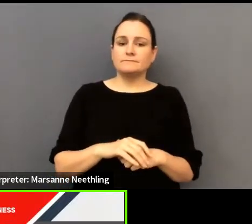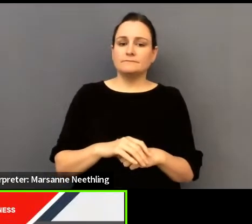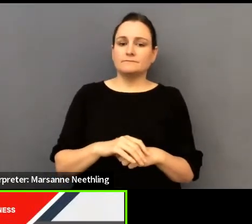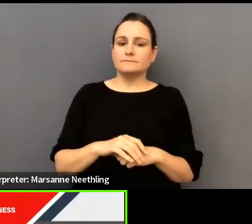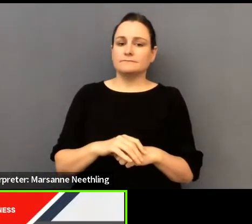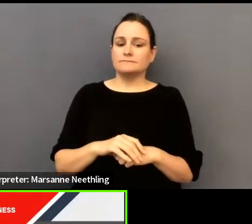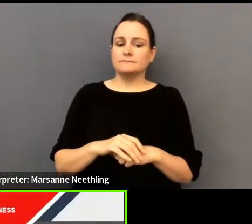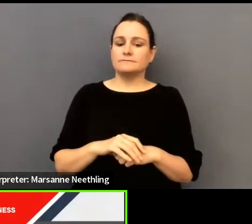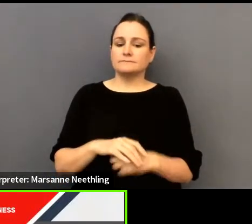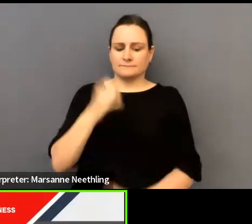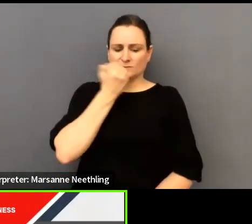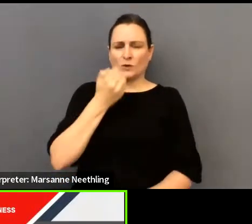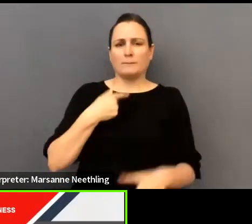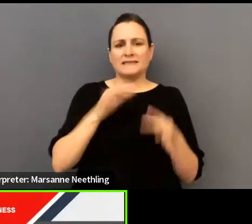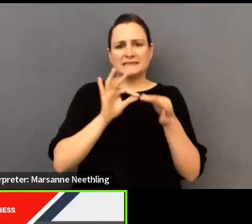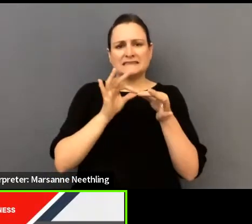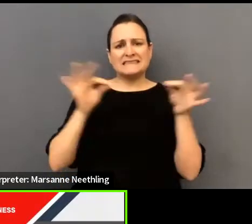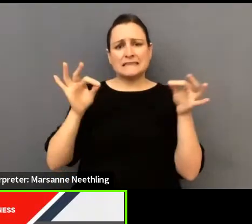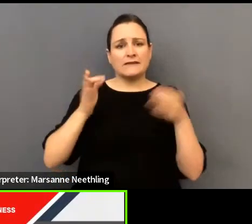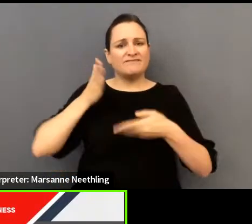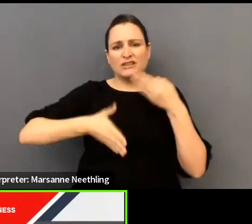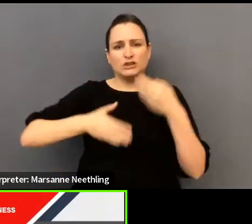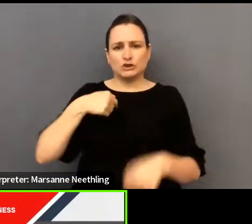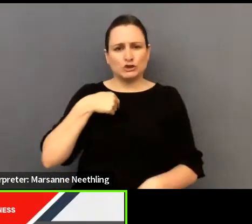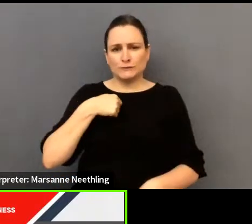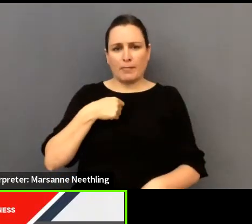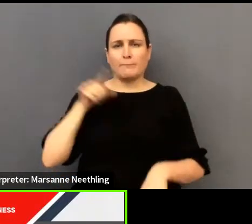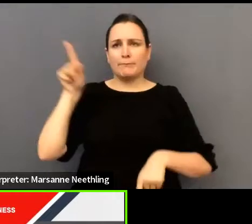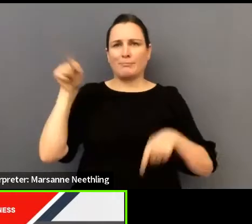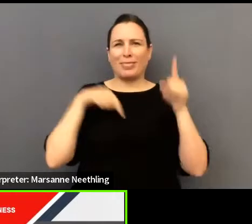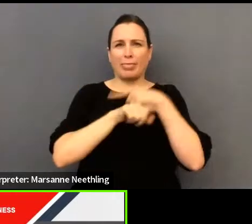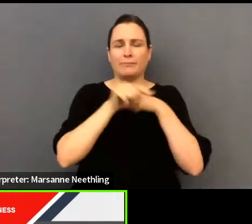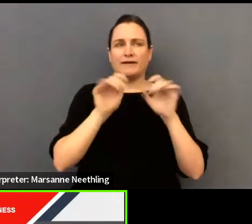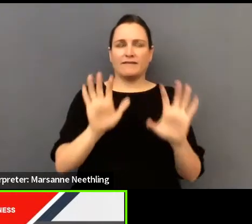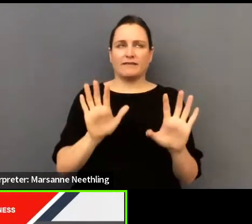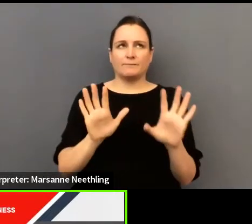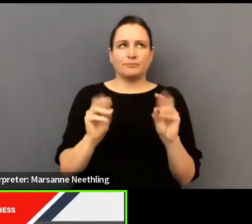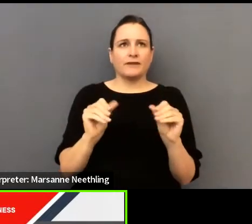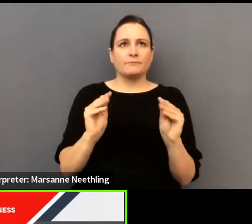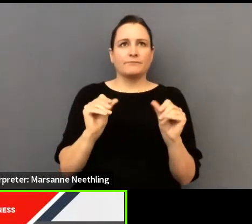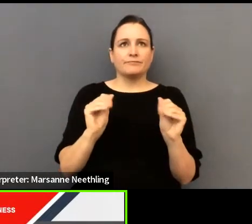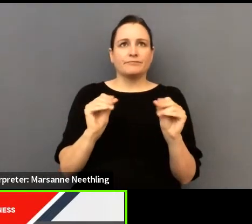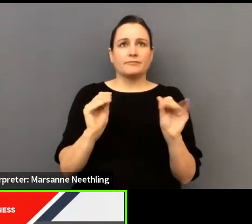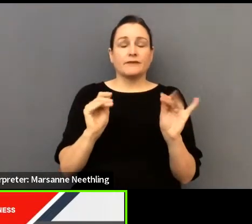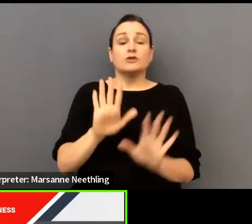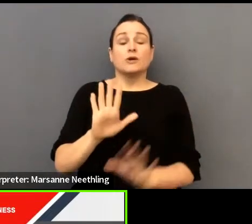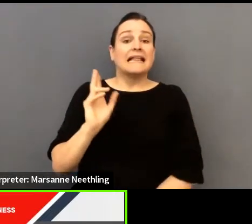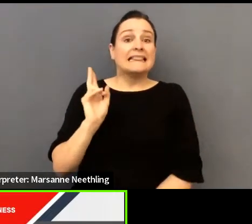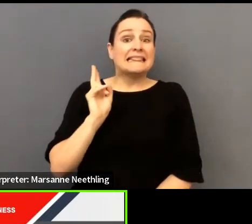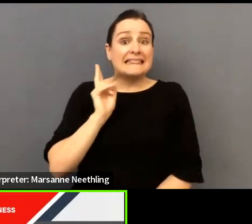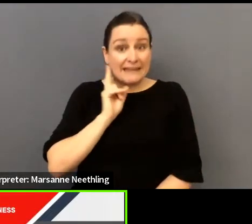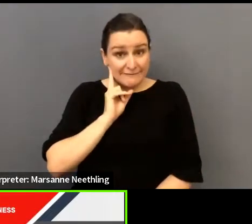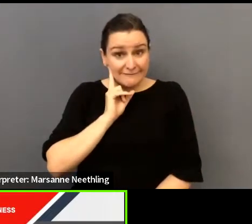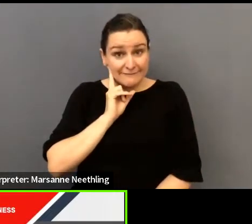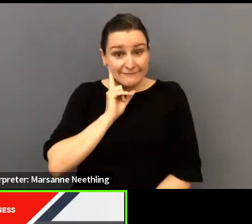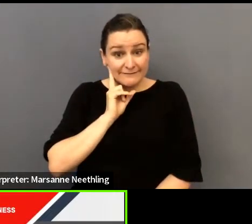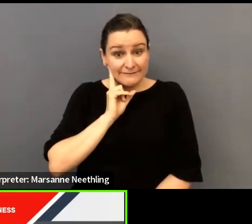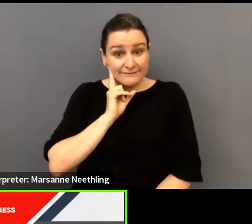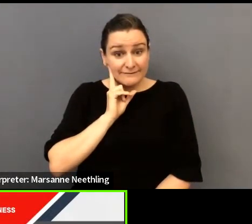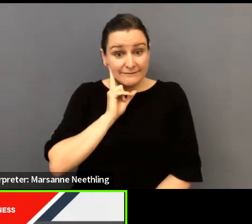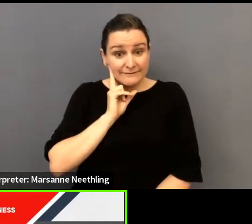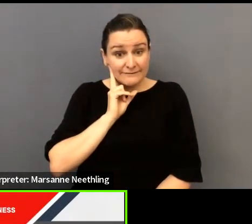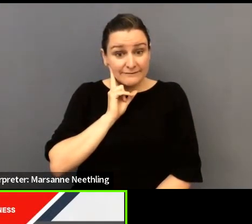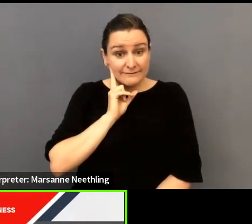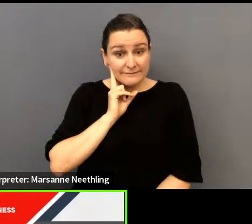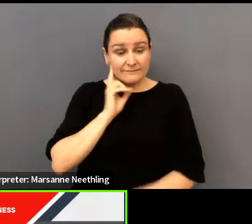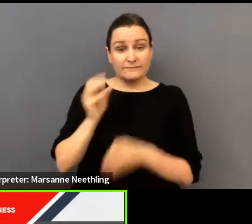incomplete sentences now. Deaf students currently have more access at